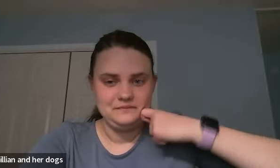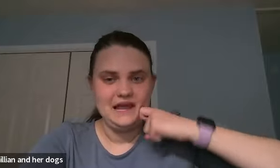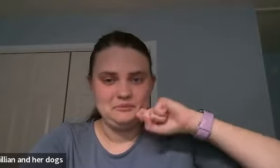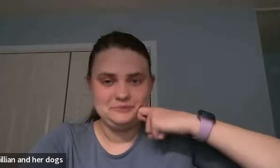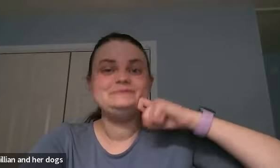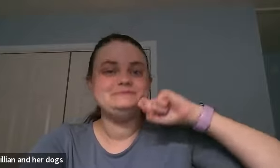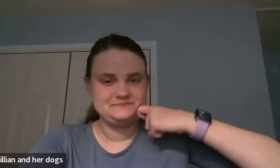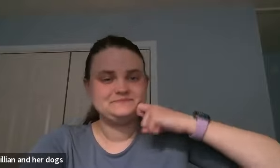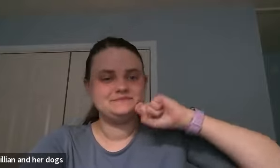Apple.